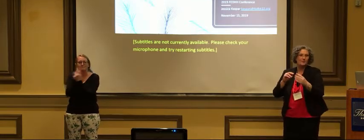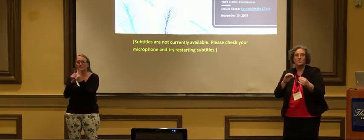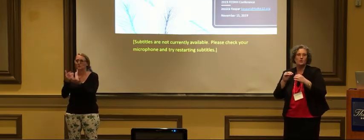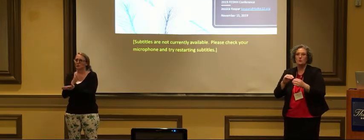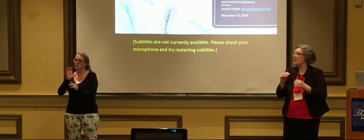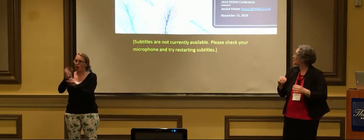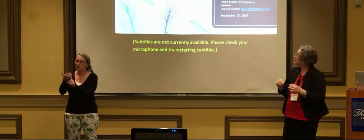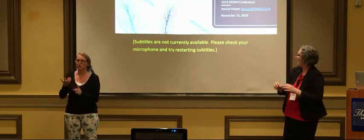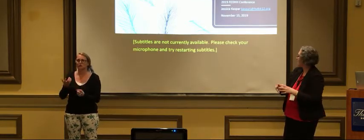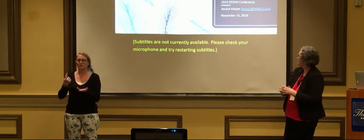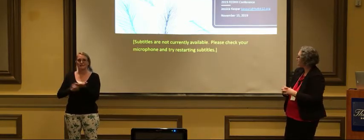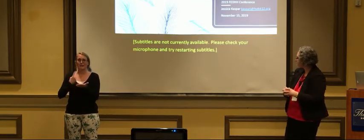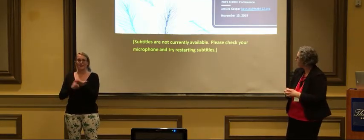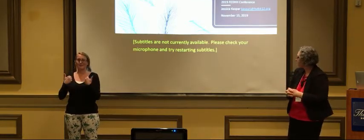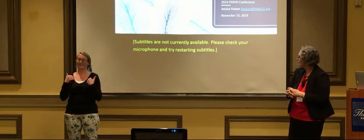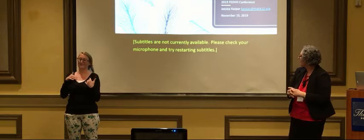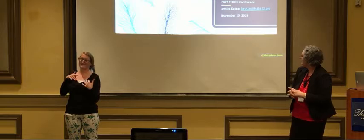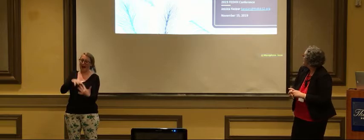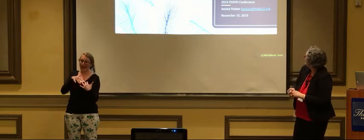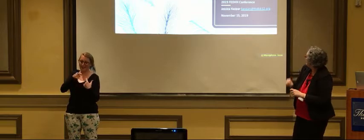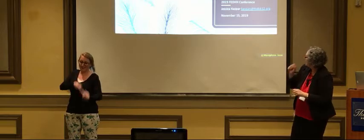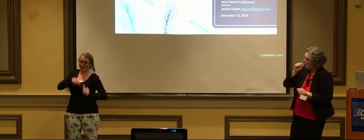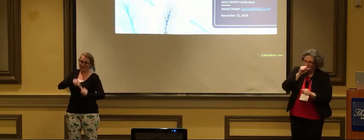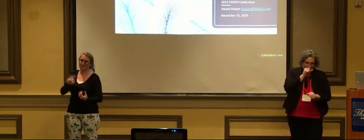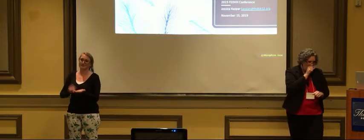and sometimes you wage battle.